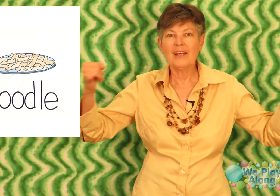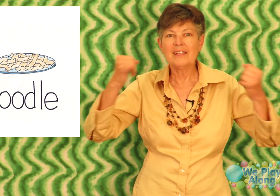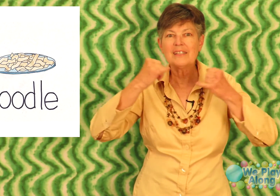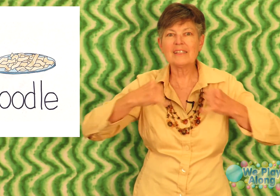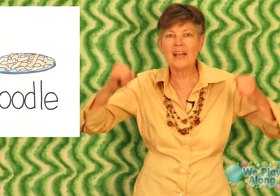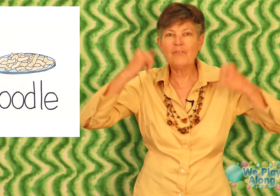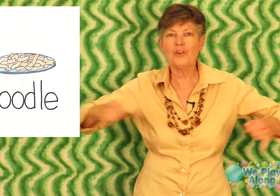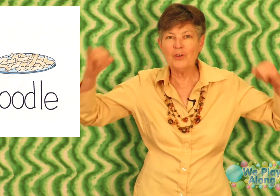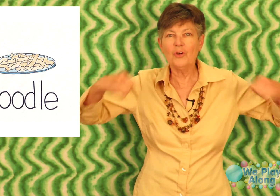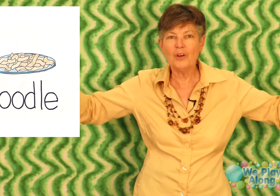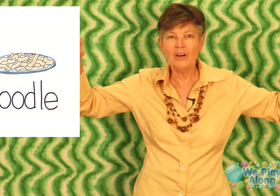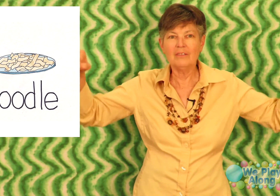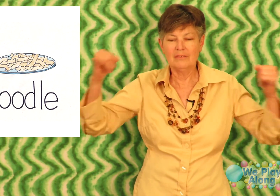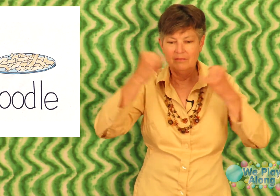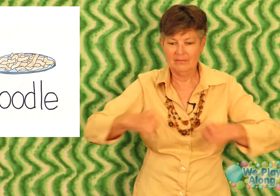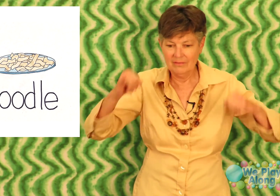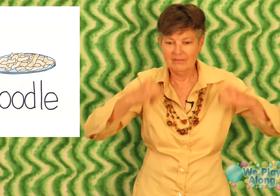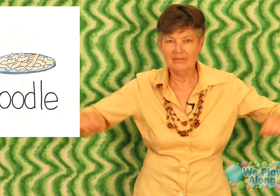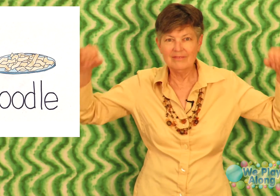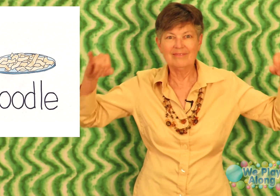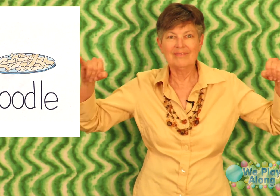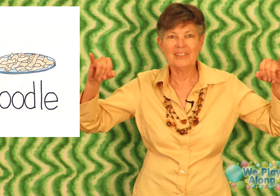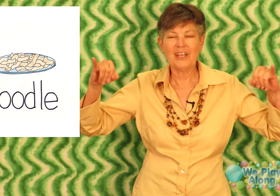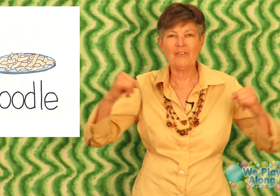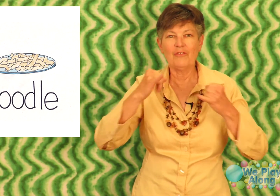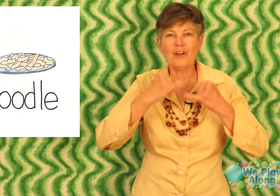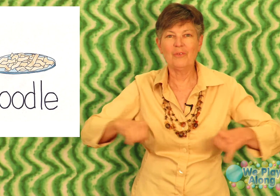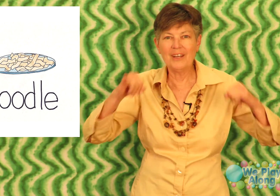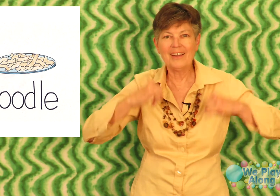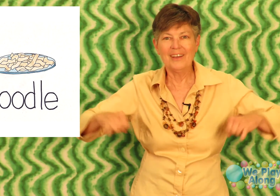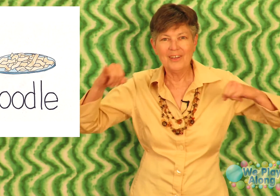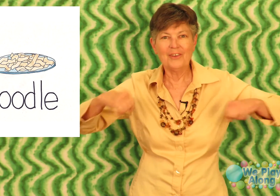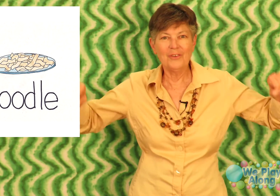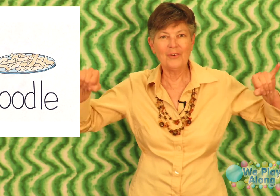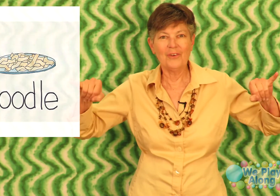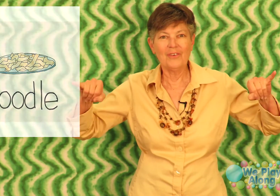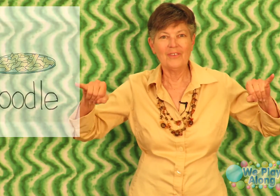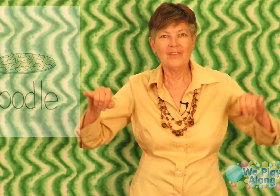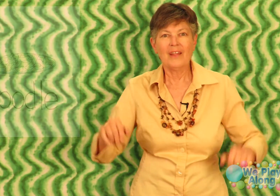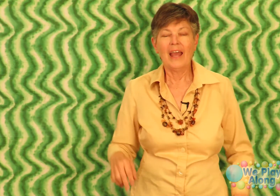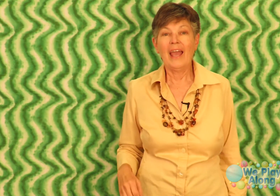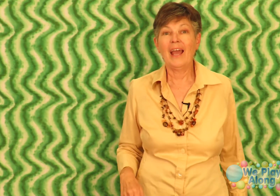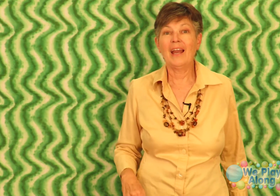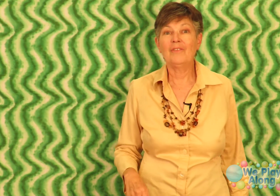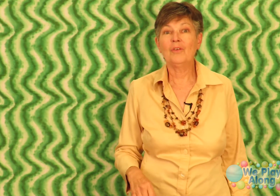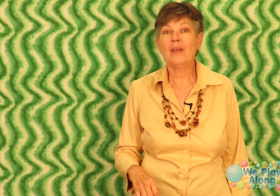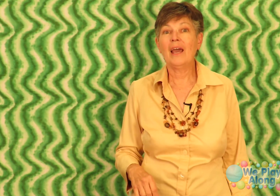This is a sign for noodle. It's kind of a fun one. Noodle. And if you get